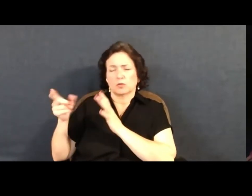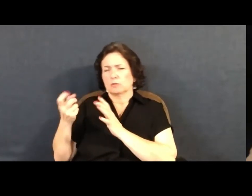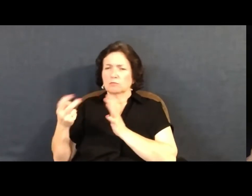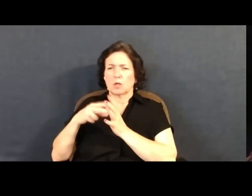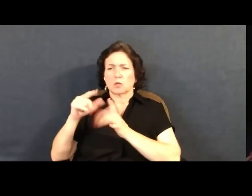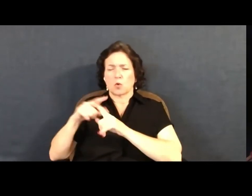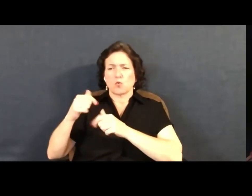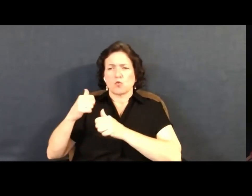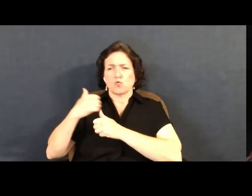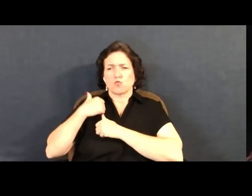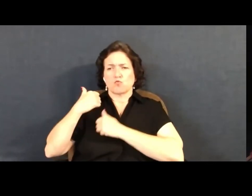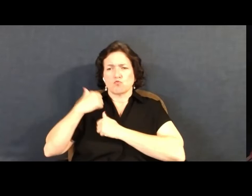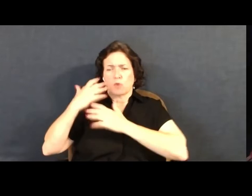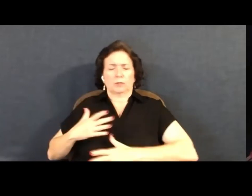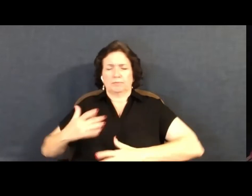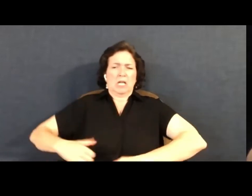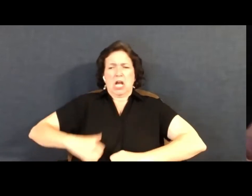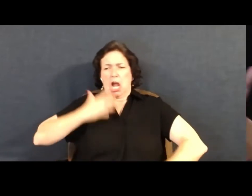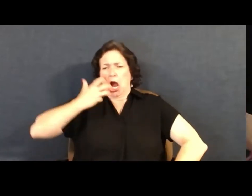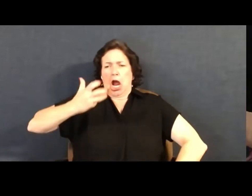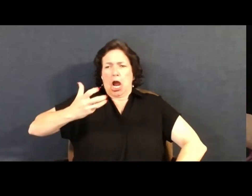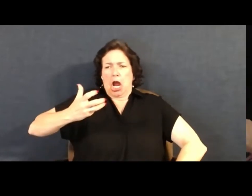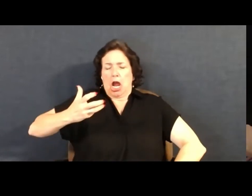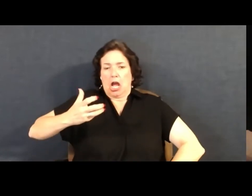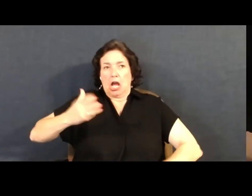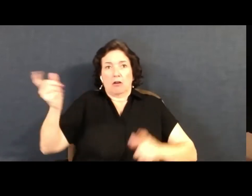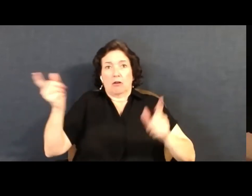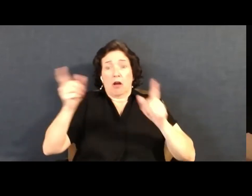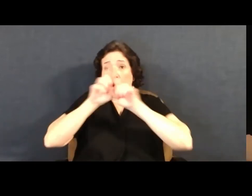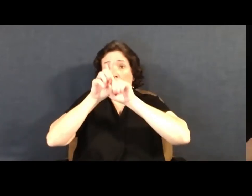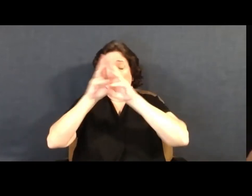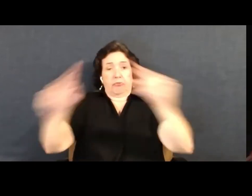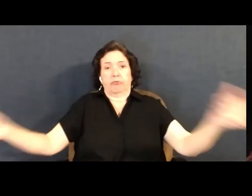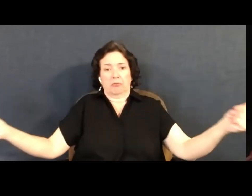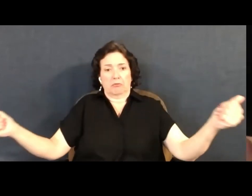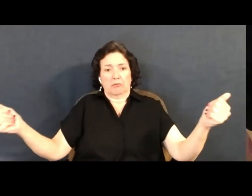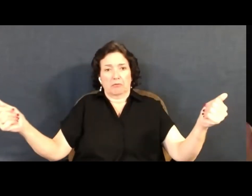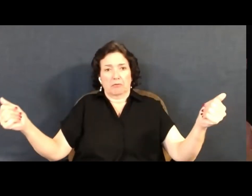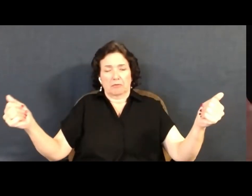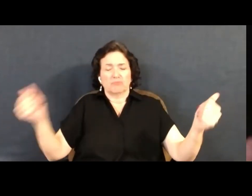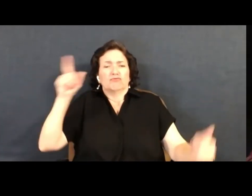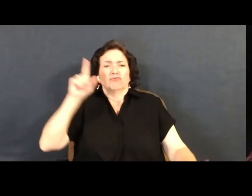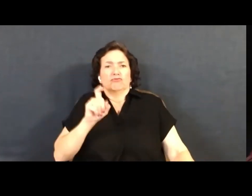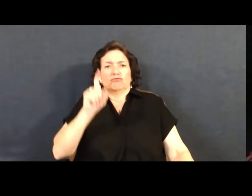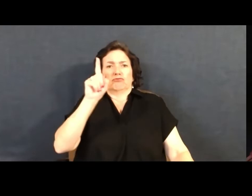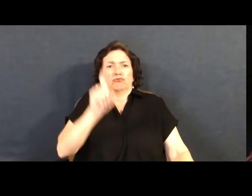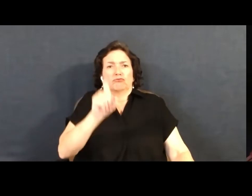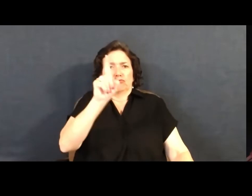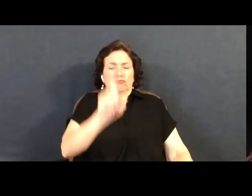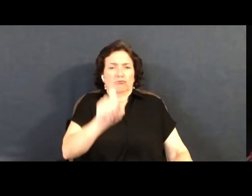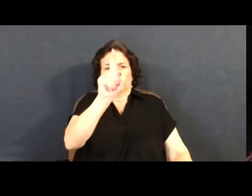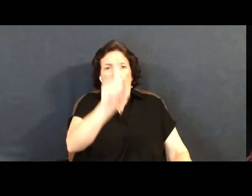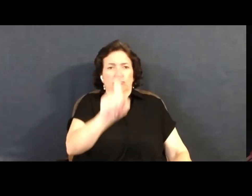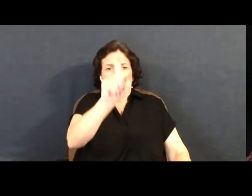warrior. "Ah!" he cried, and as he cried, they just melted away. He crossed over the bridge, and as soon